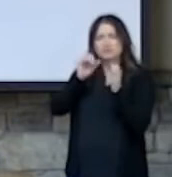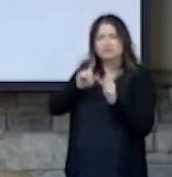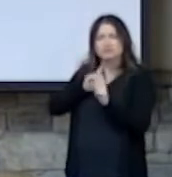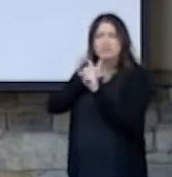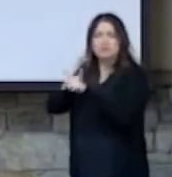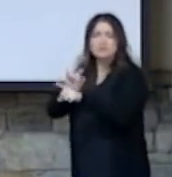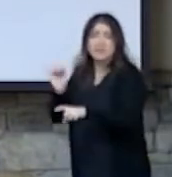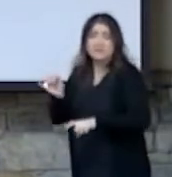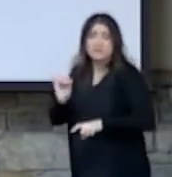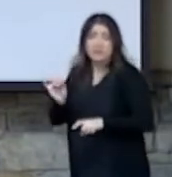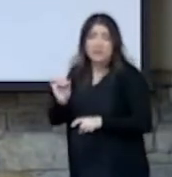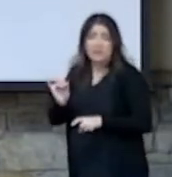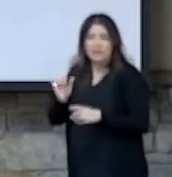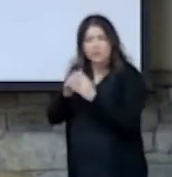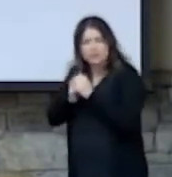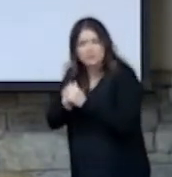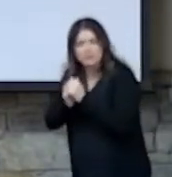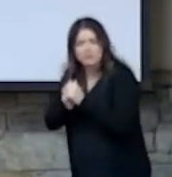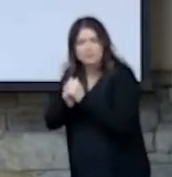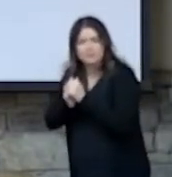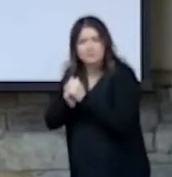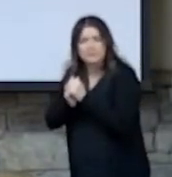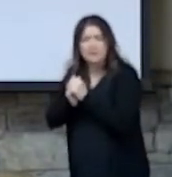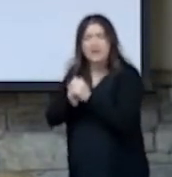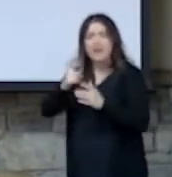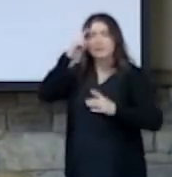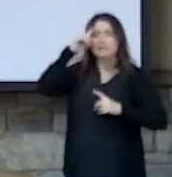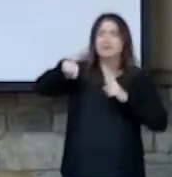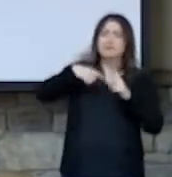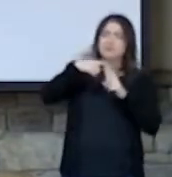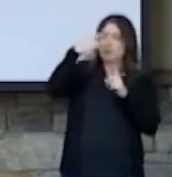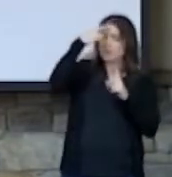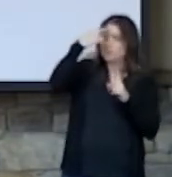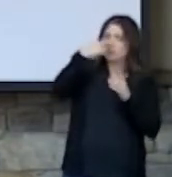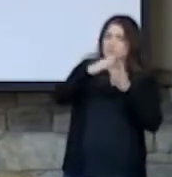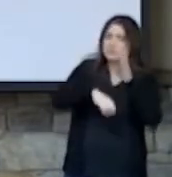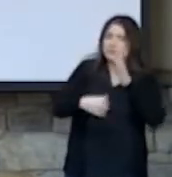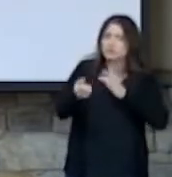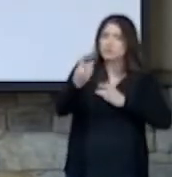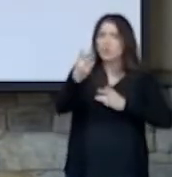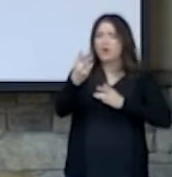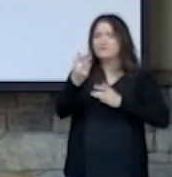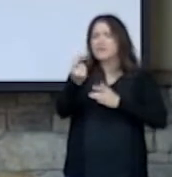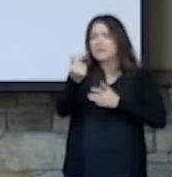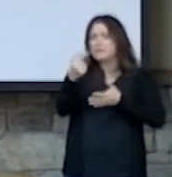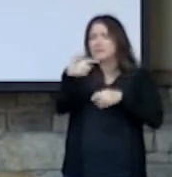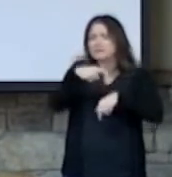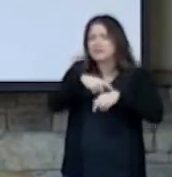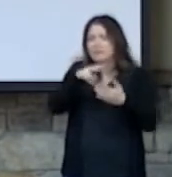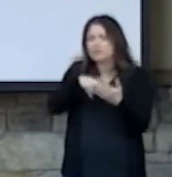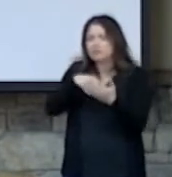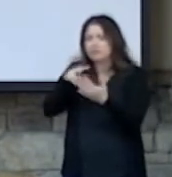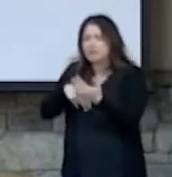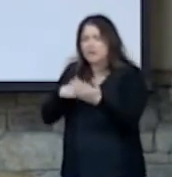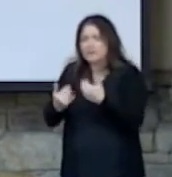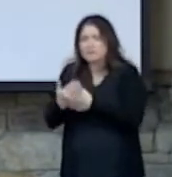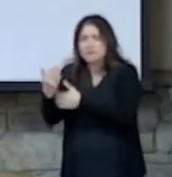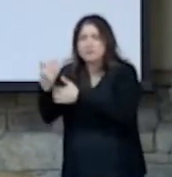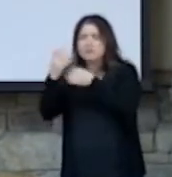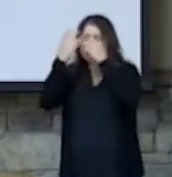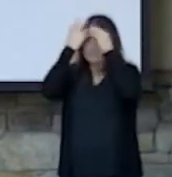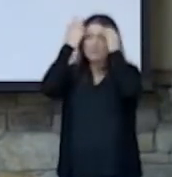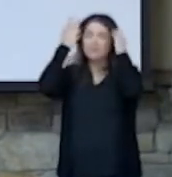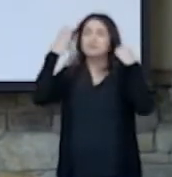well. Worship. I think about Romans chapter 12. We spent a little bit of time there in our Bible class this